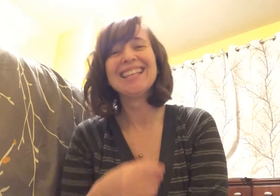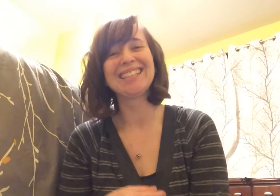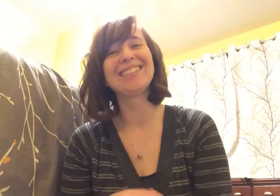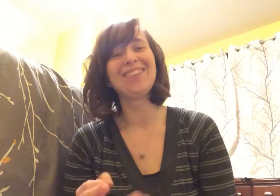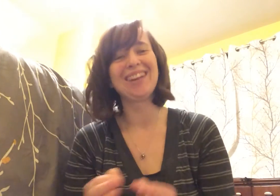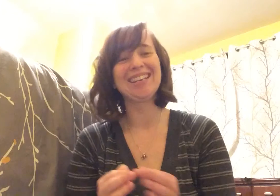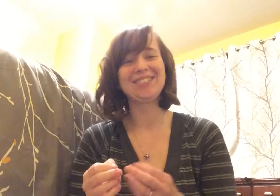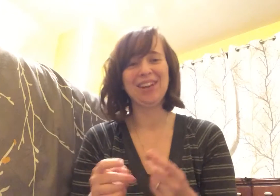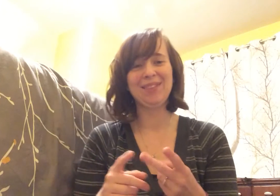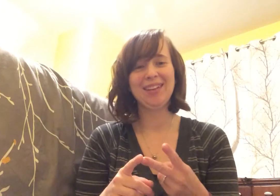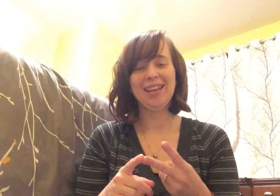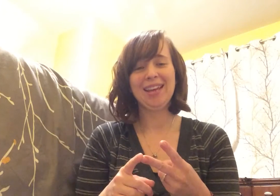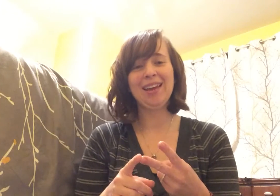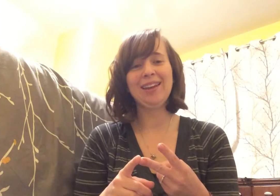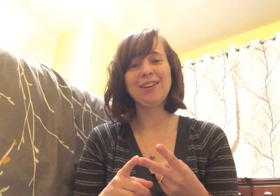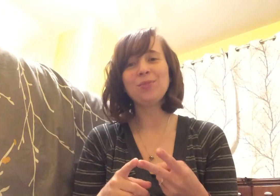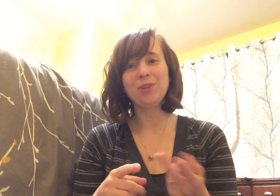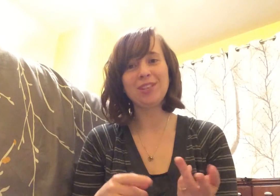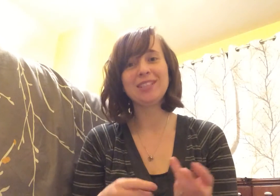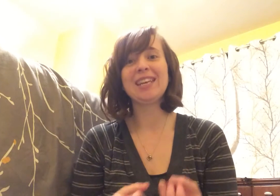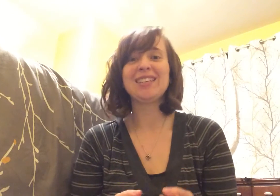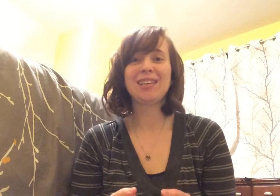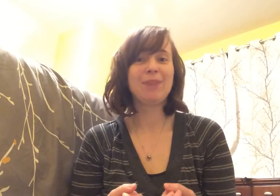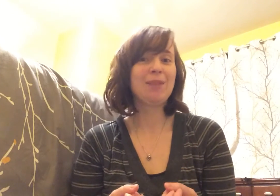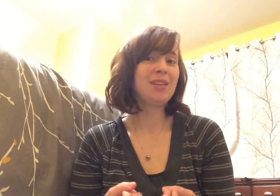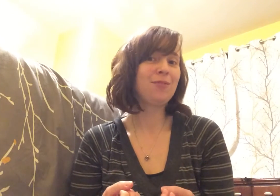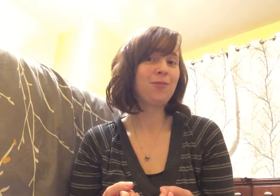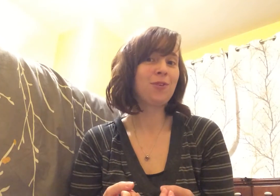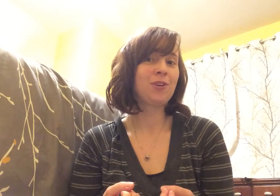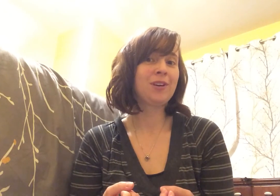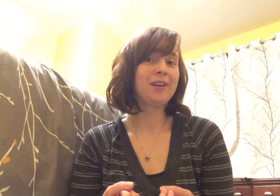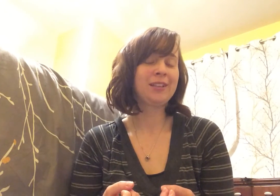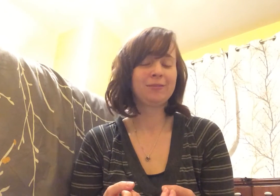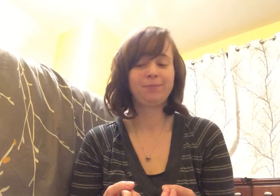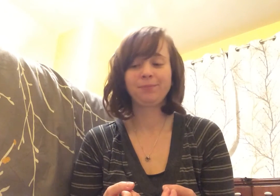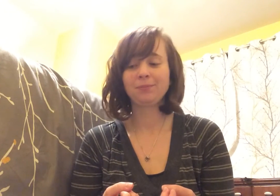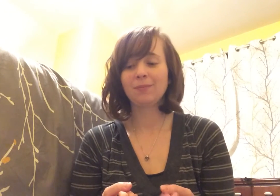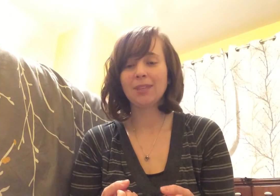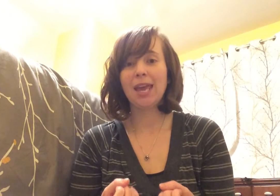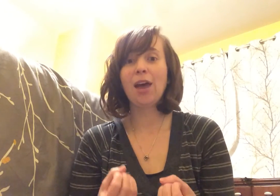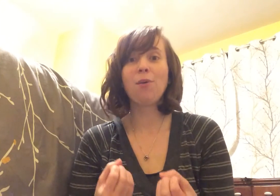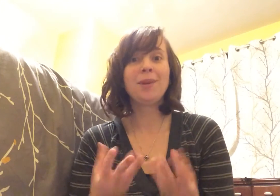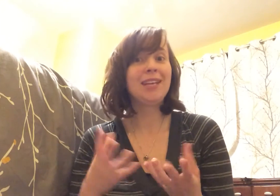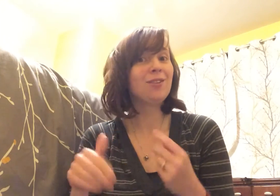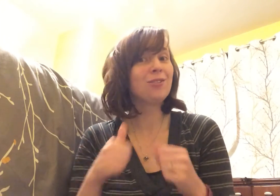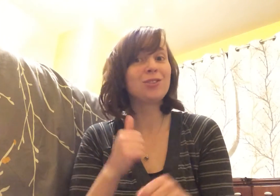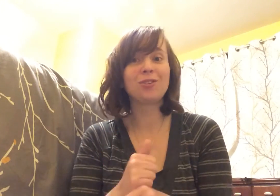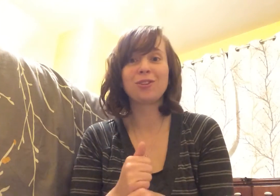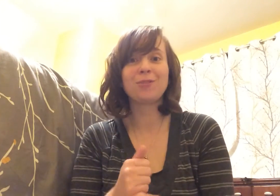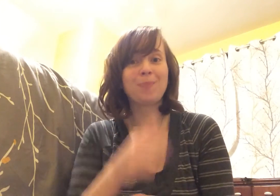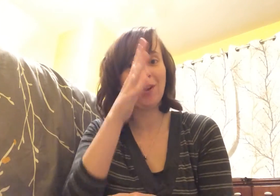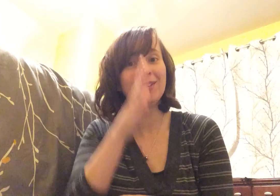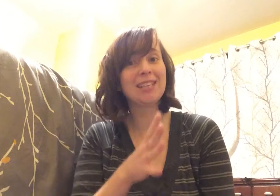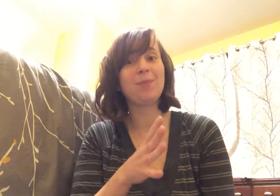That's a good way to describe it. Another one you can say, like, maybe for how many years your parents have been